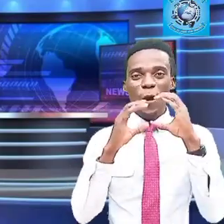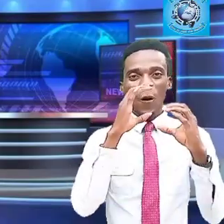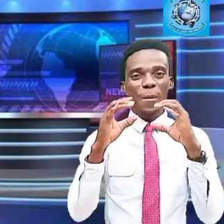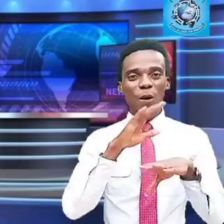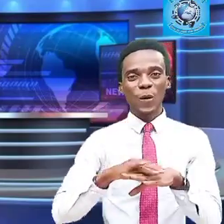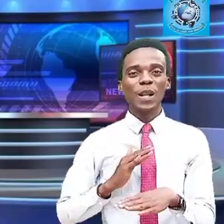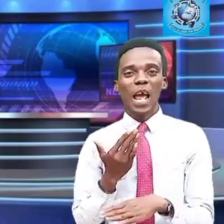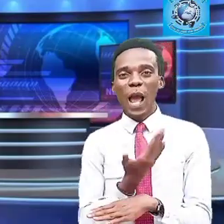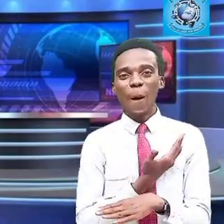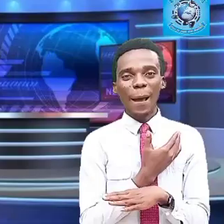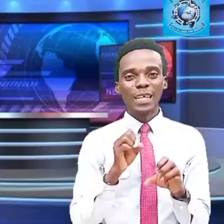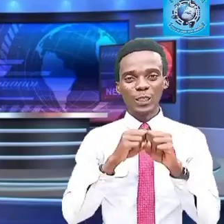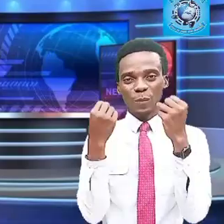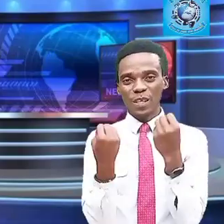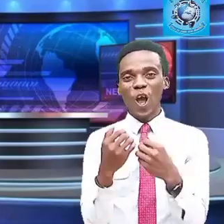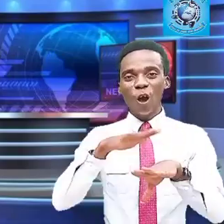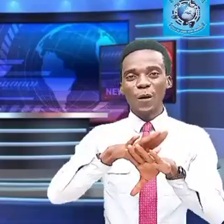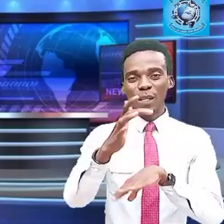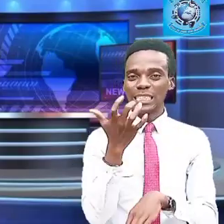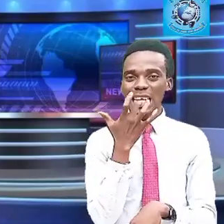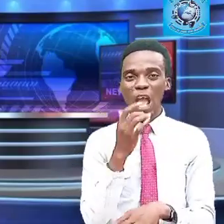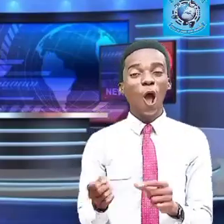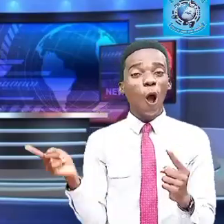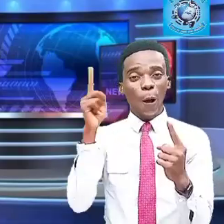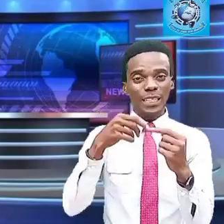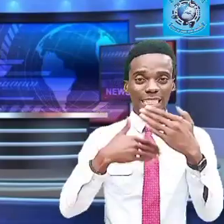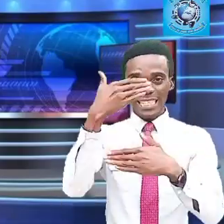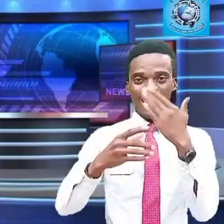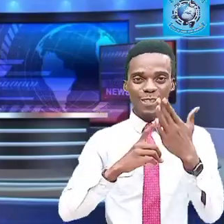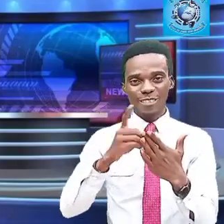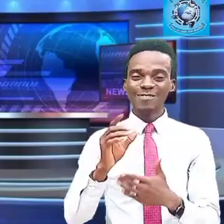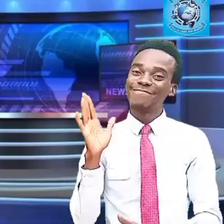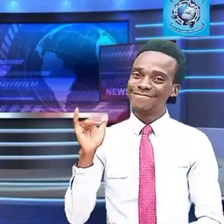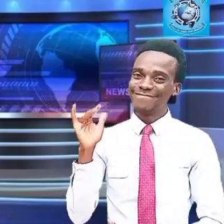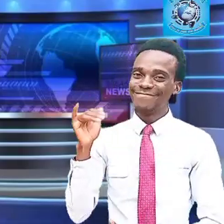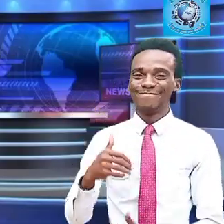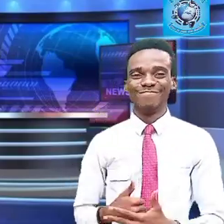on our social media handles on your screen. Until next week, bye.